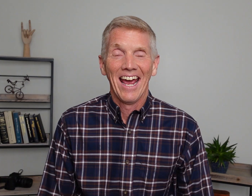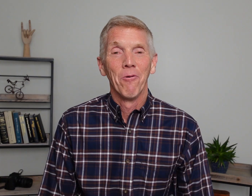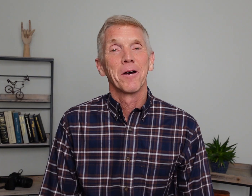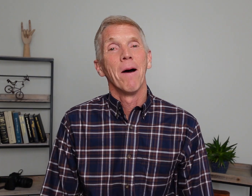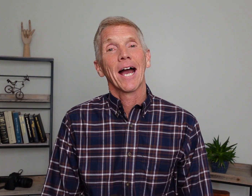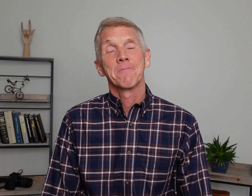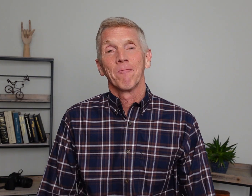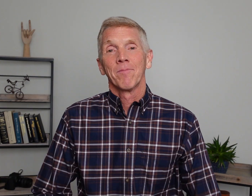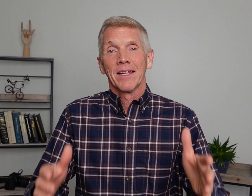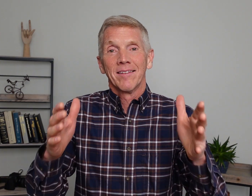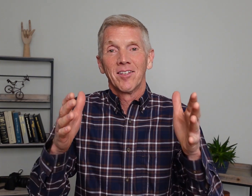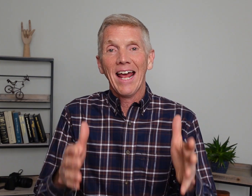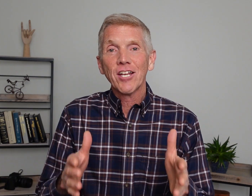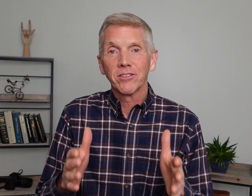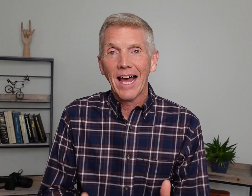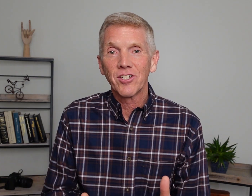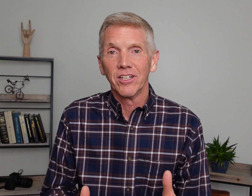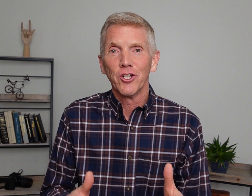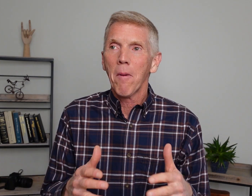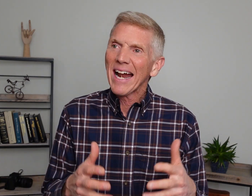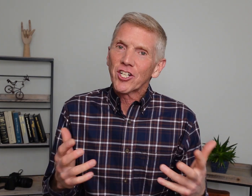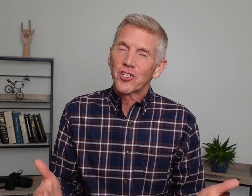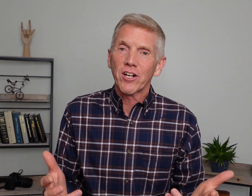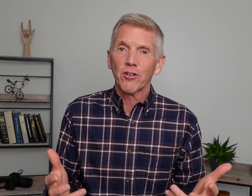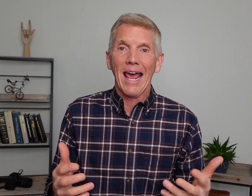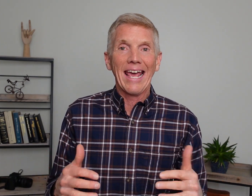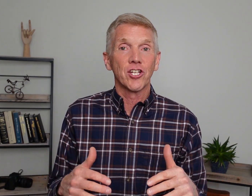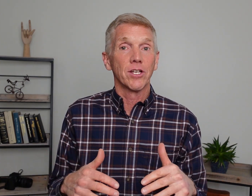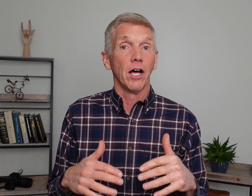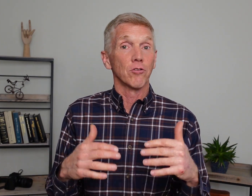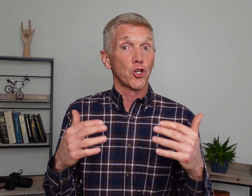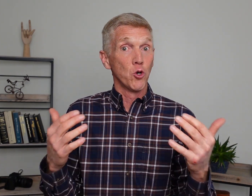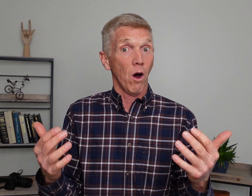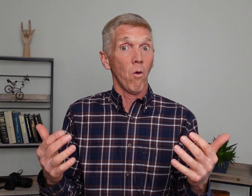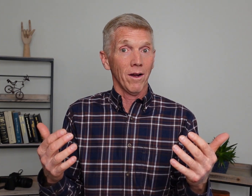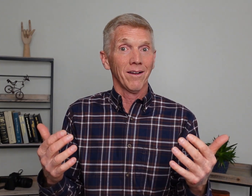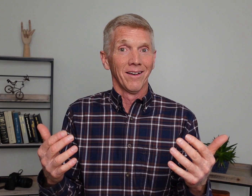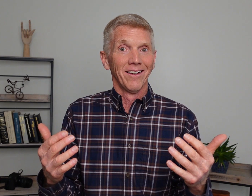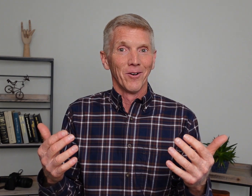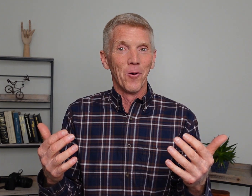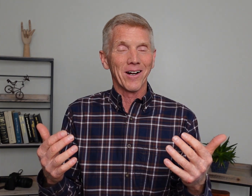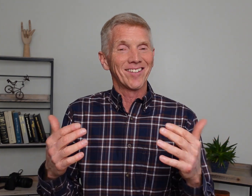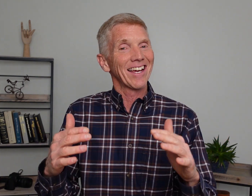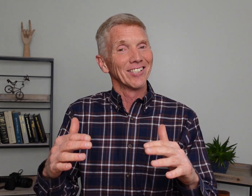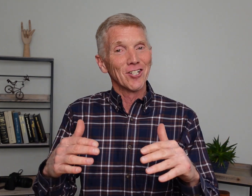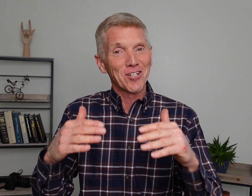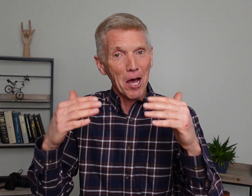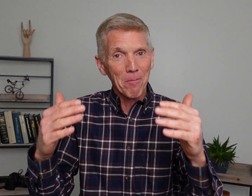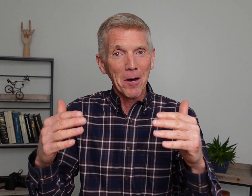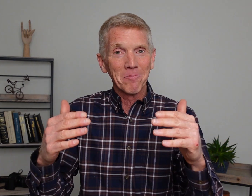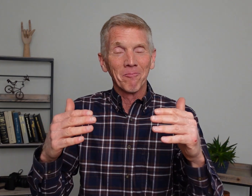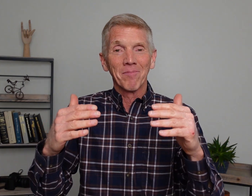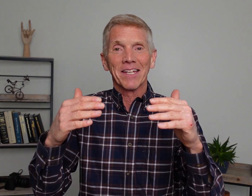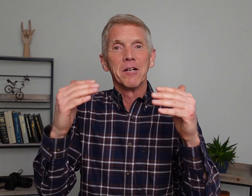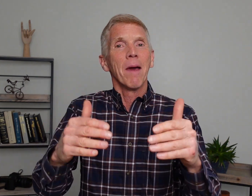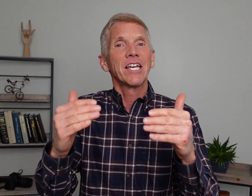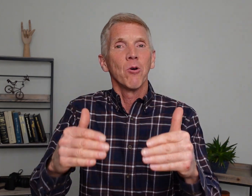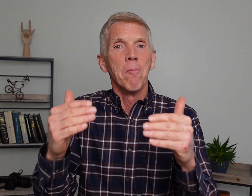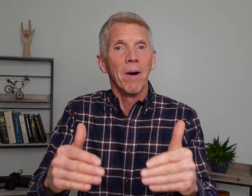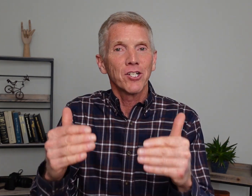Hey, welcome back. Today's lesson, you might consider ASL 201. We're gonna take a little step up. It's gonna make you a much